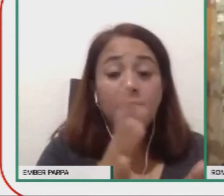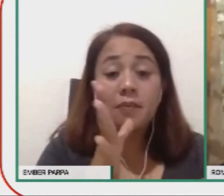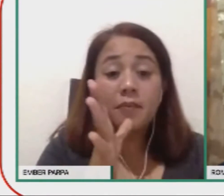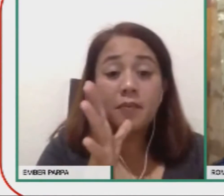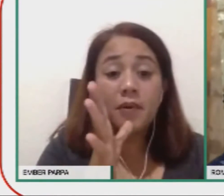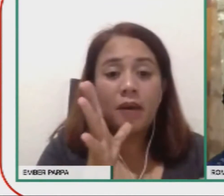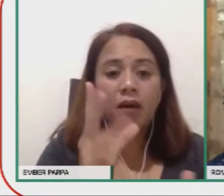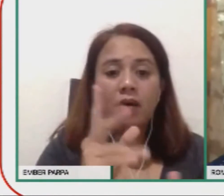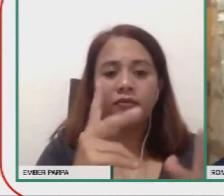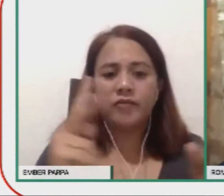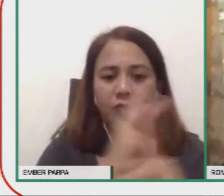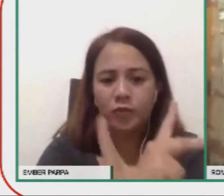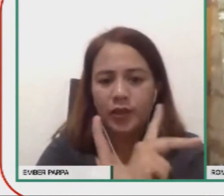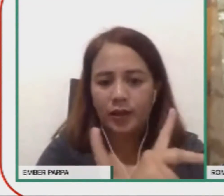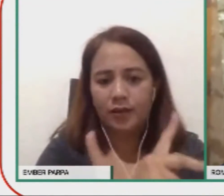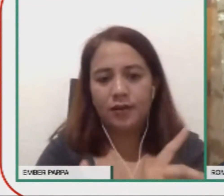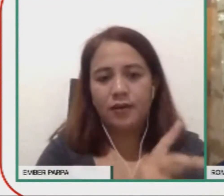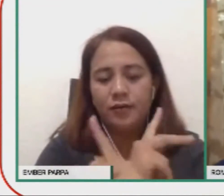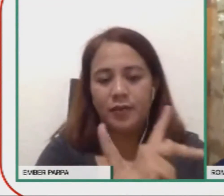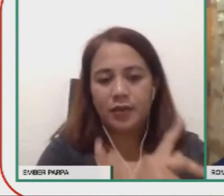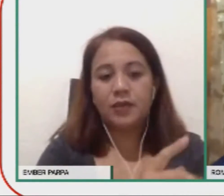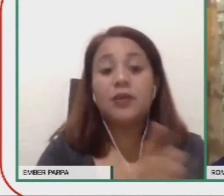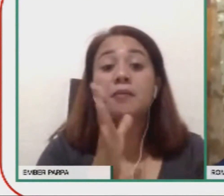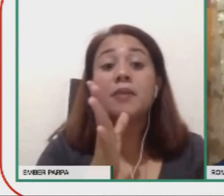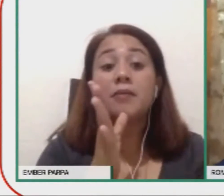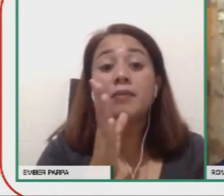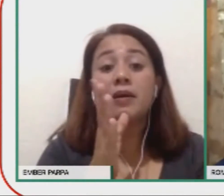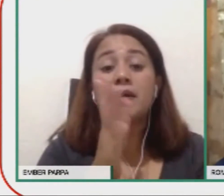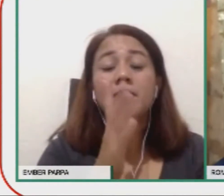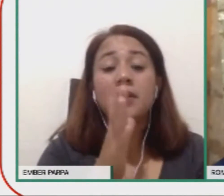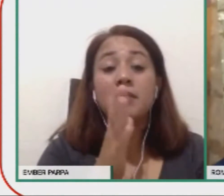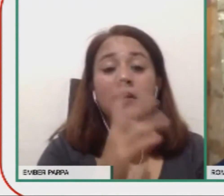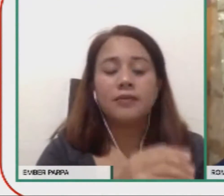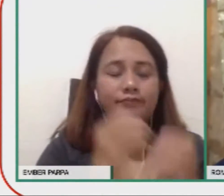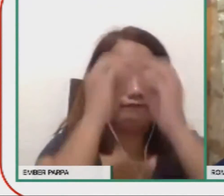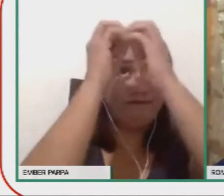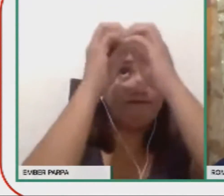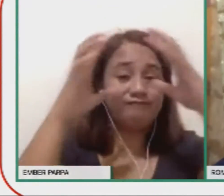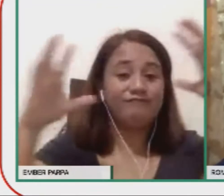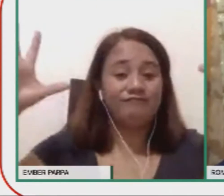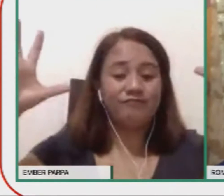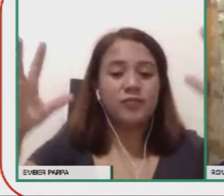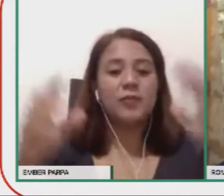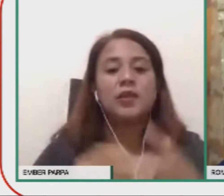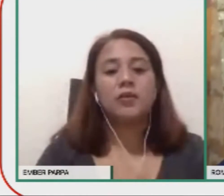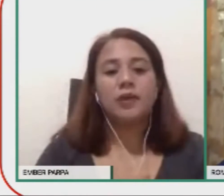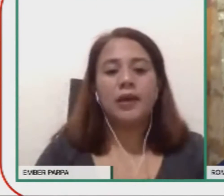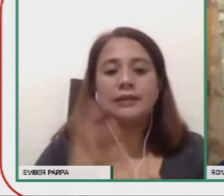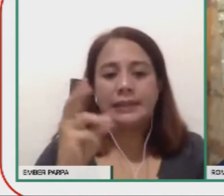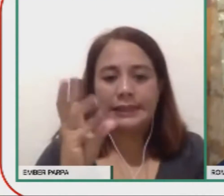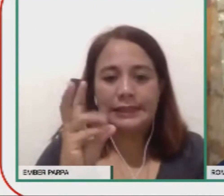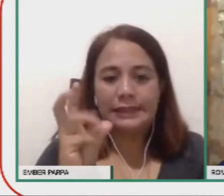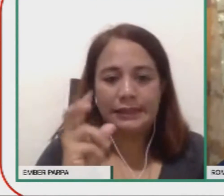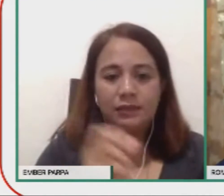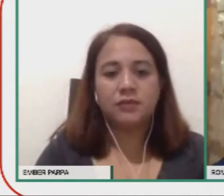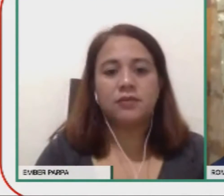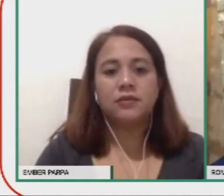protective. His mother. So imagine we were 16 at that time. His